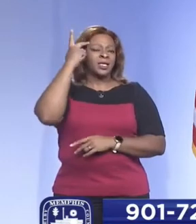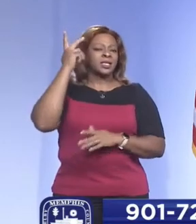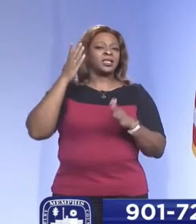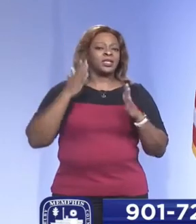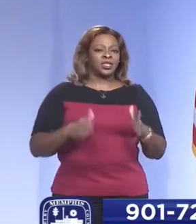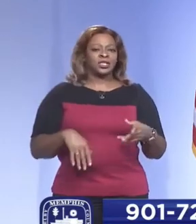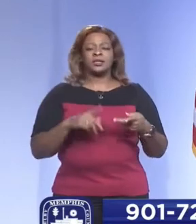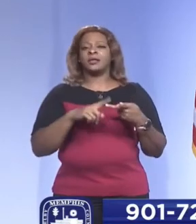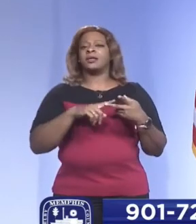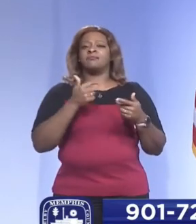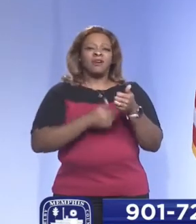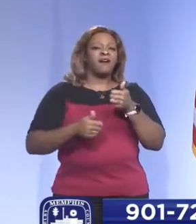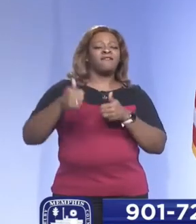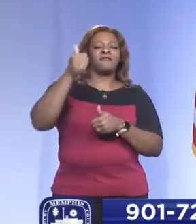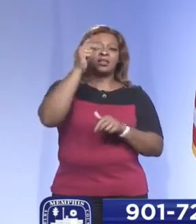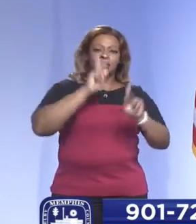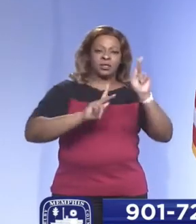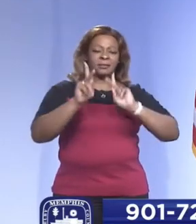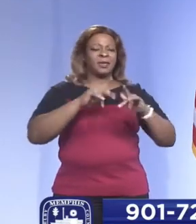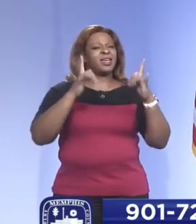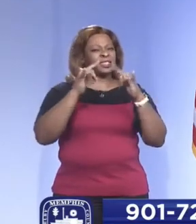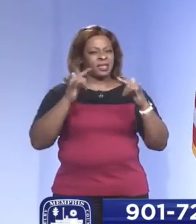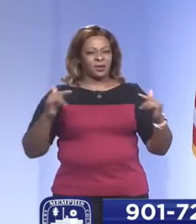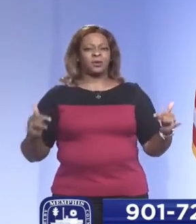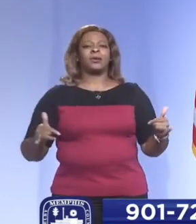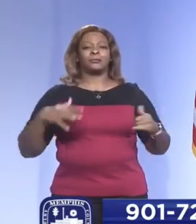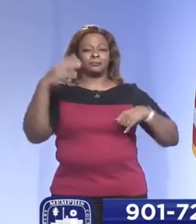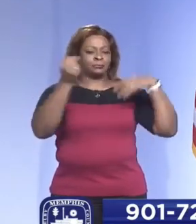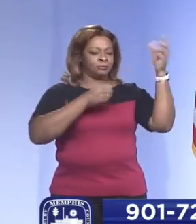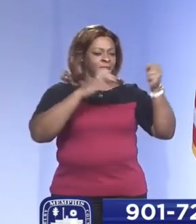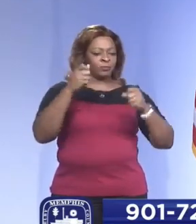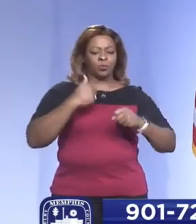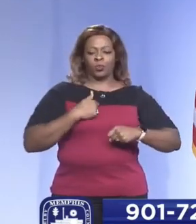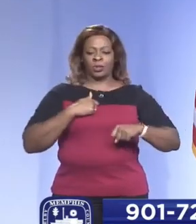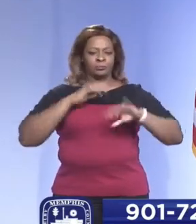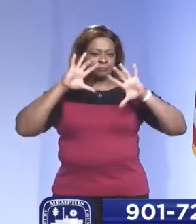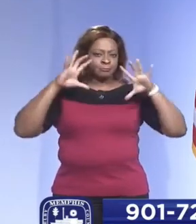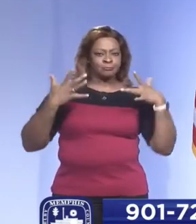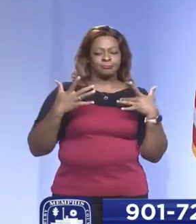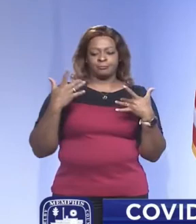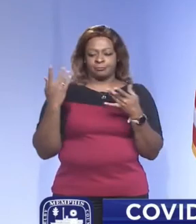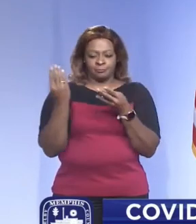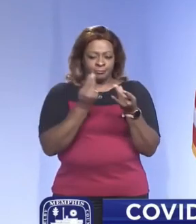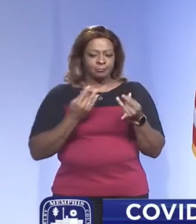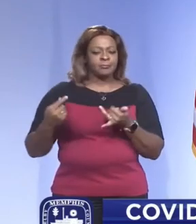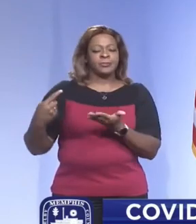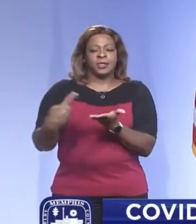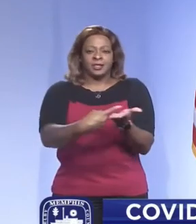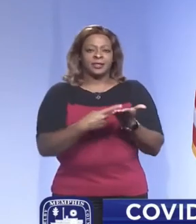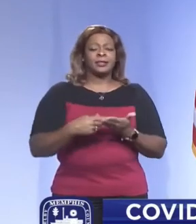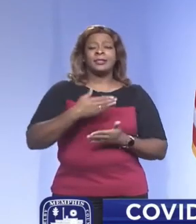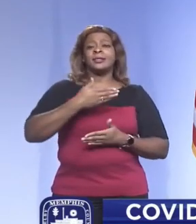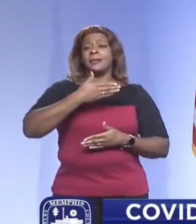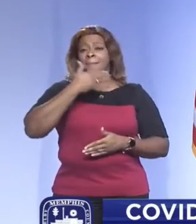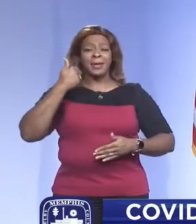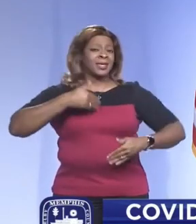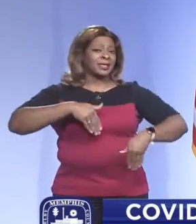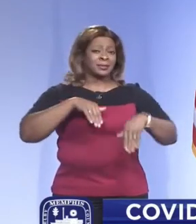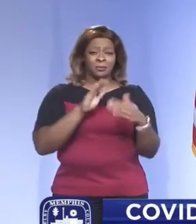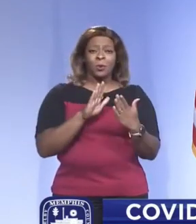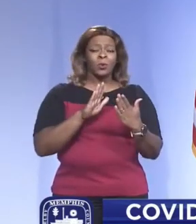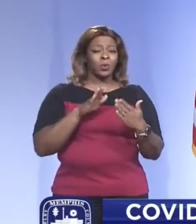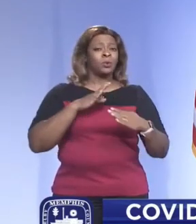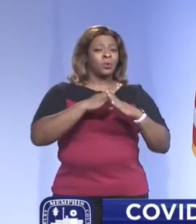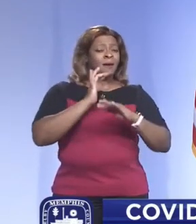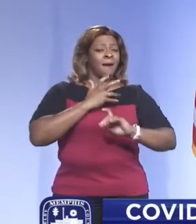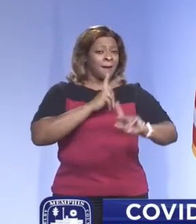politicians, officials, etc. And we decided that the best measure to protect our citizens